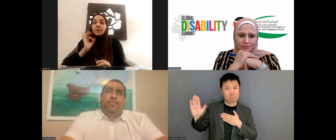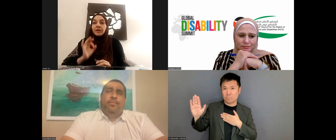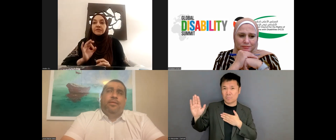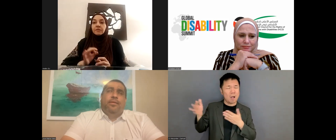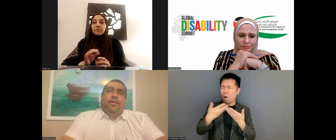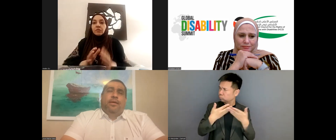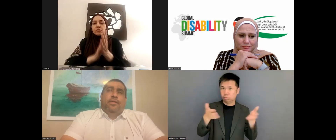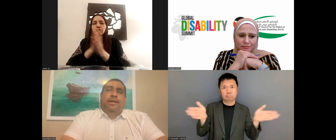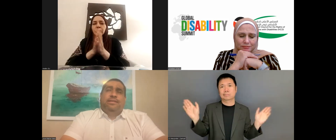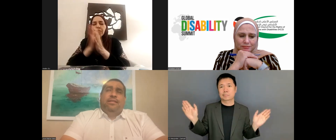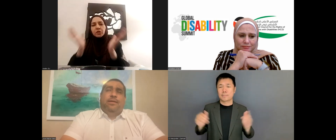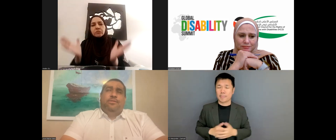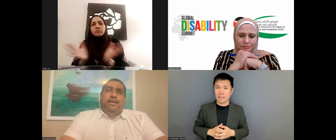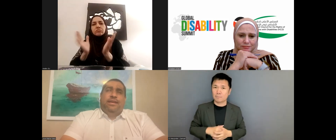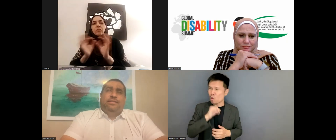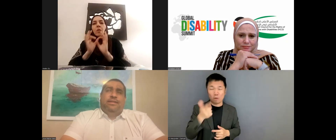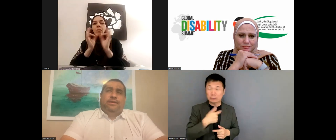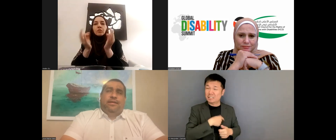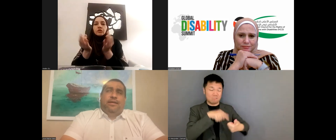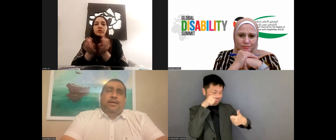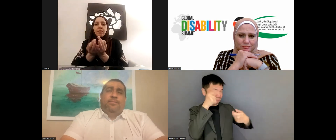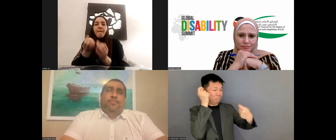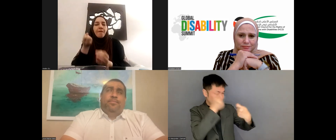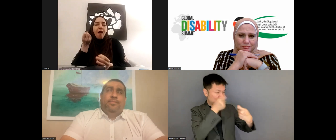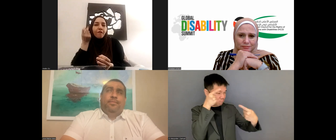theme. The next thing that I would say is that